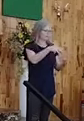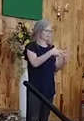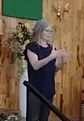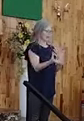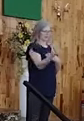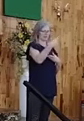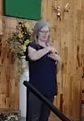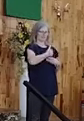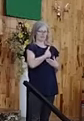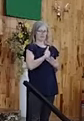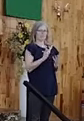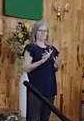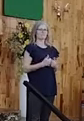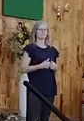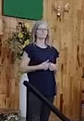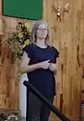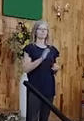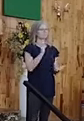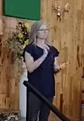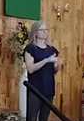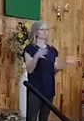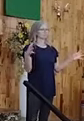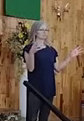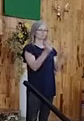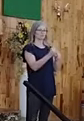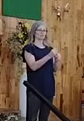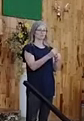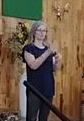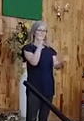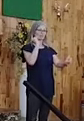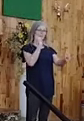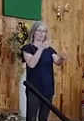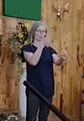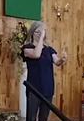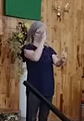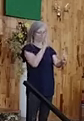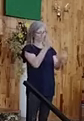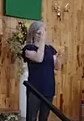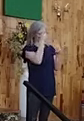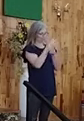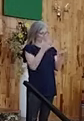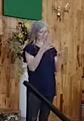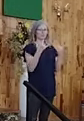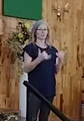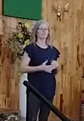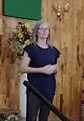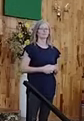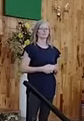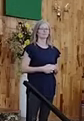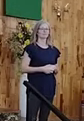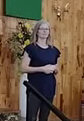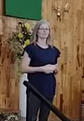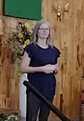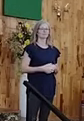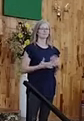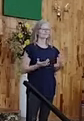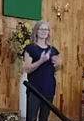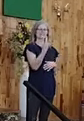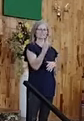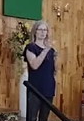ourselves. That's pretty much the message of today. This is the single